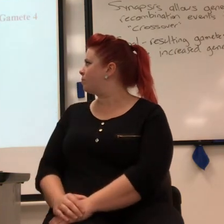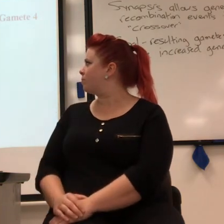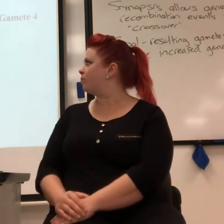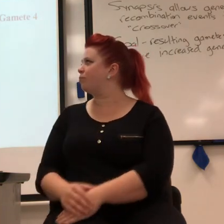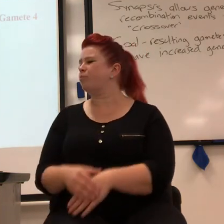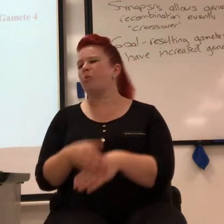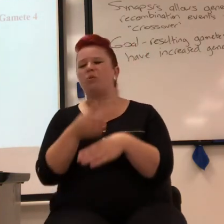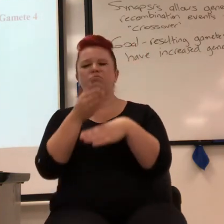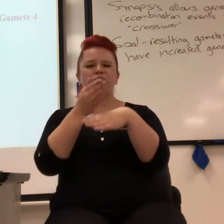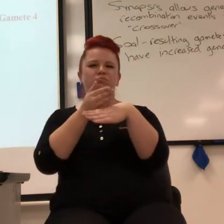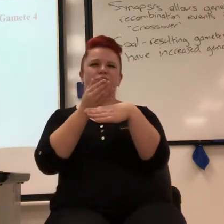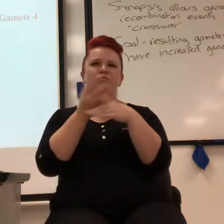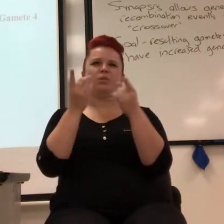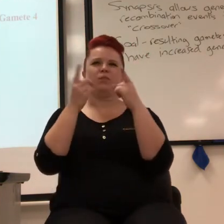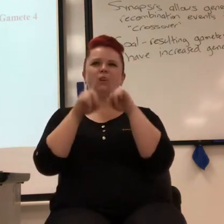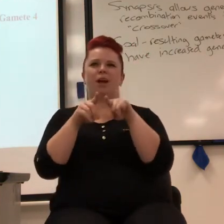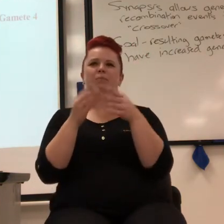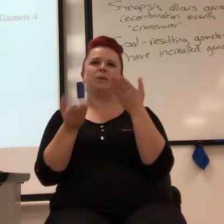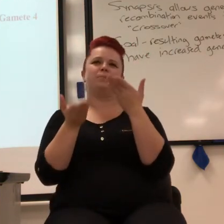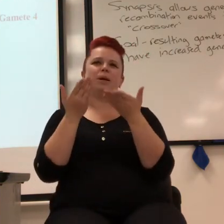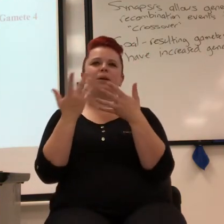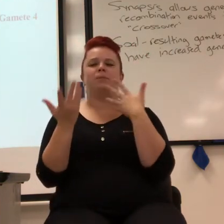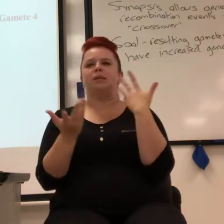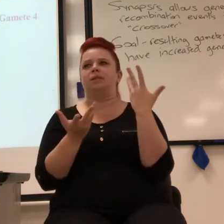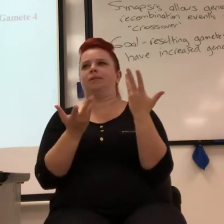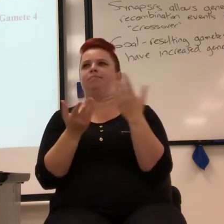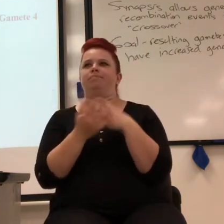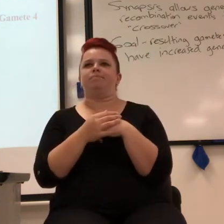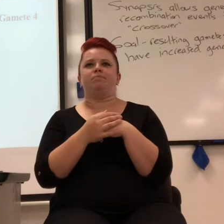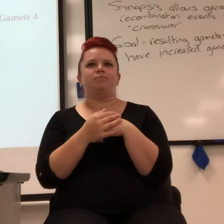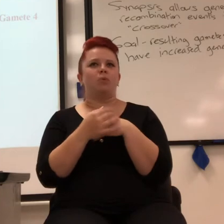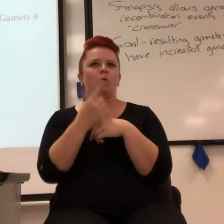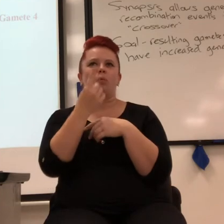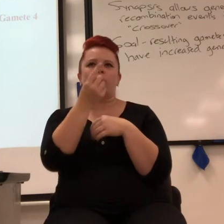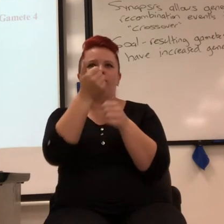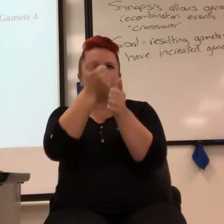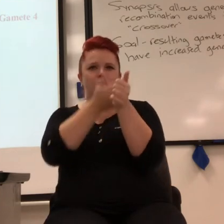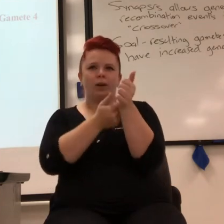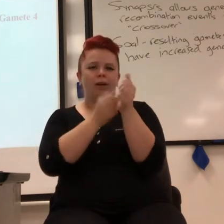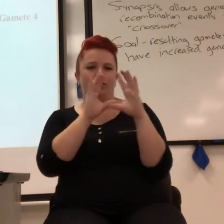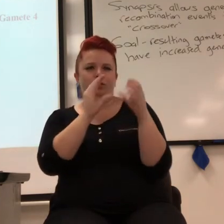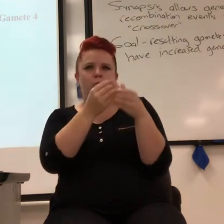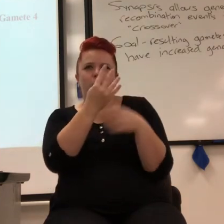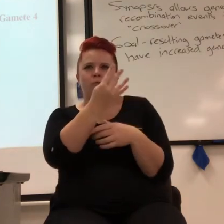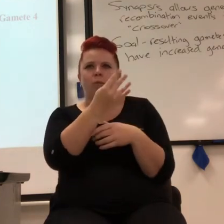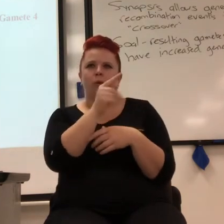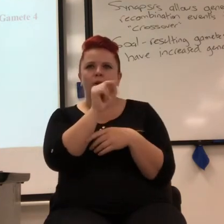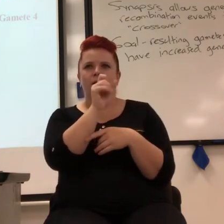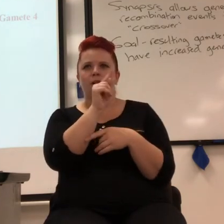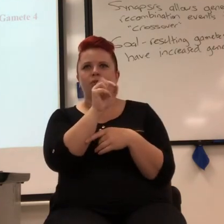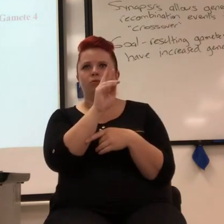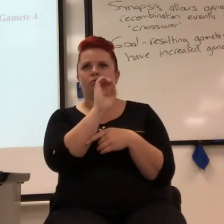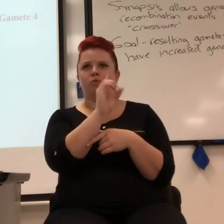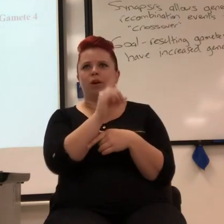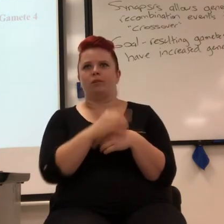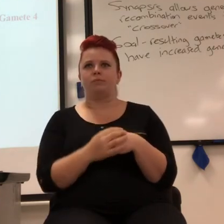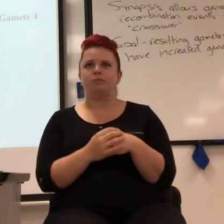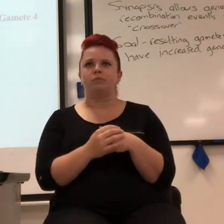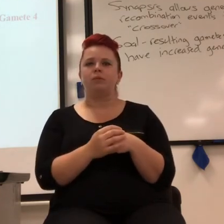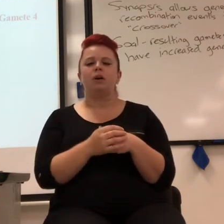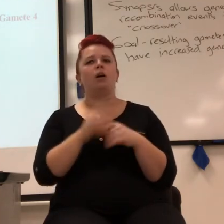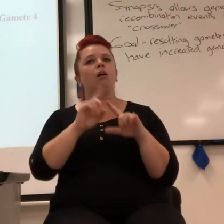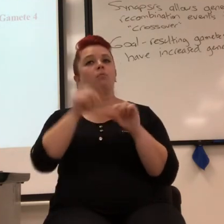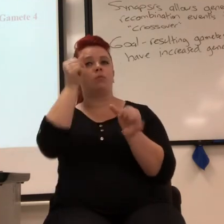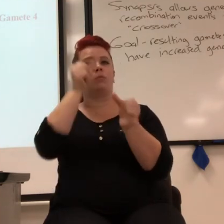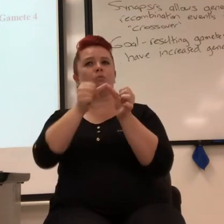average, maybe this happening one per tetrad, something like that, okay? But remember,